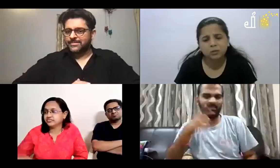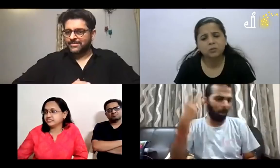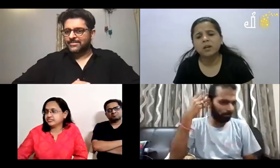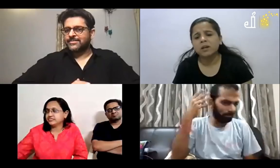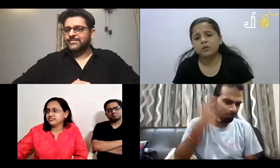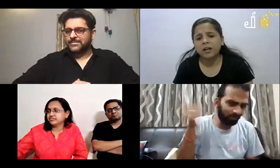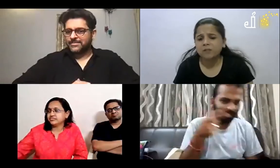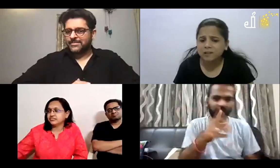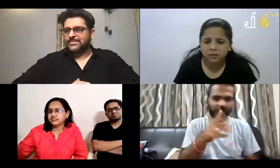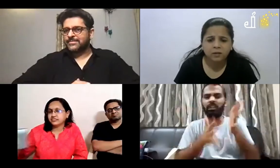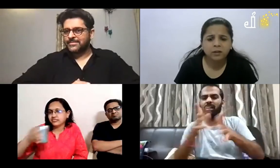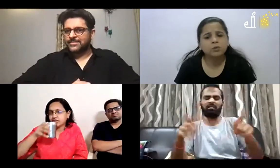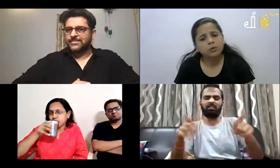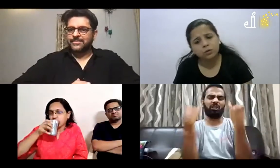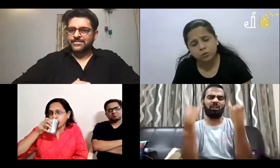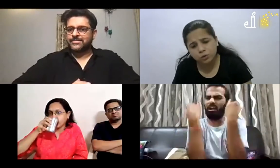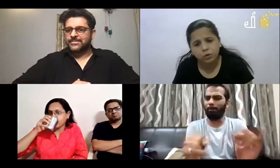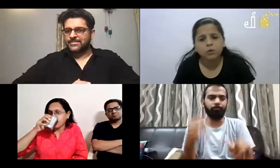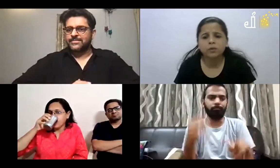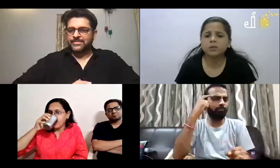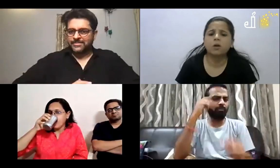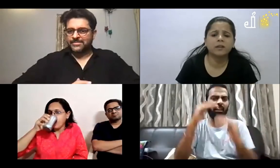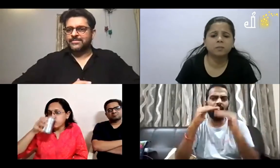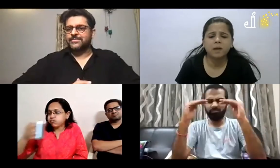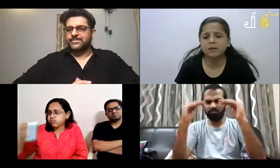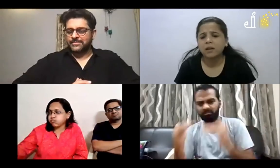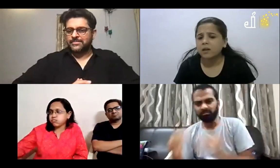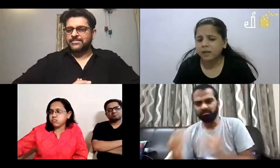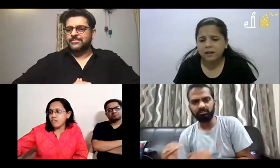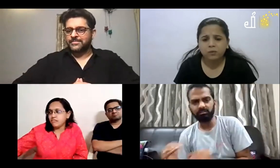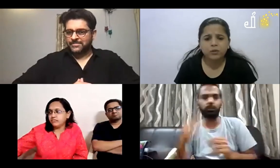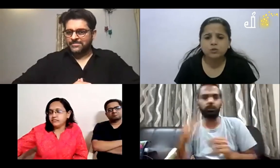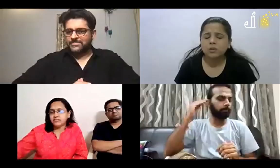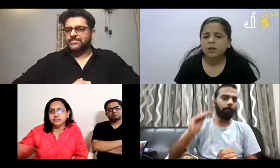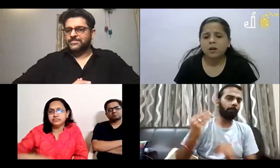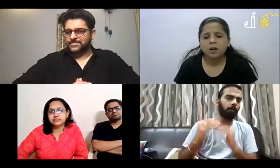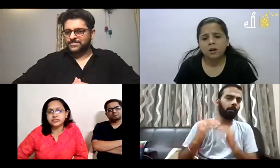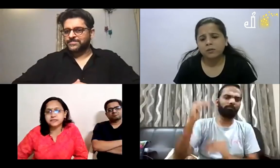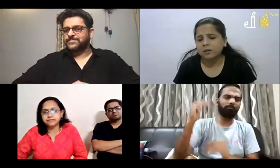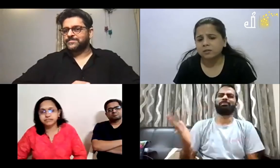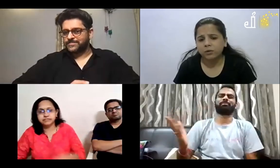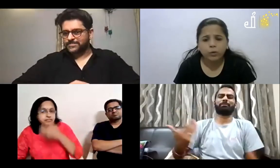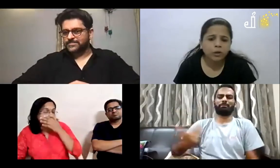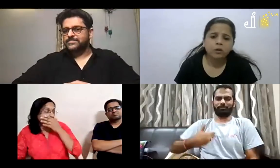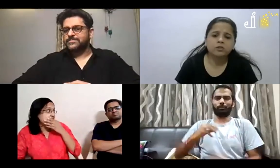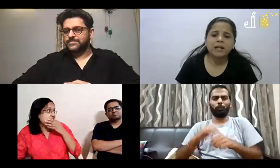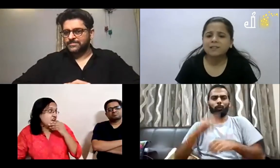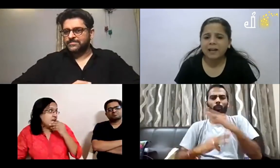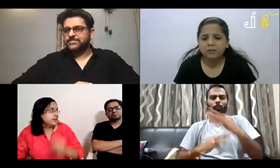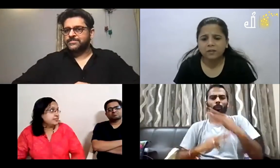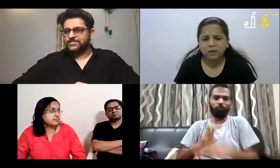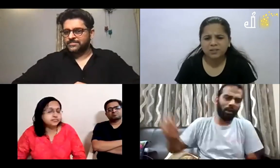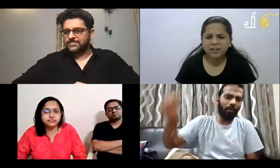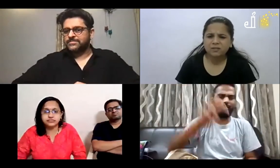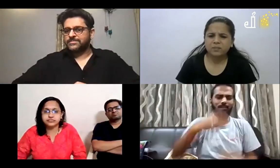No, your child will suffer. You should go for the cochlear implant. Sign language will ruin your child's